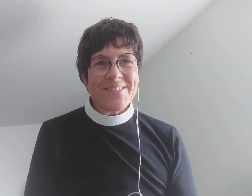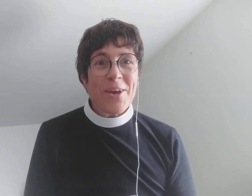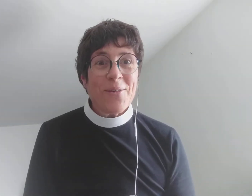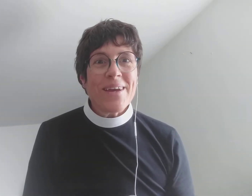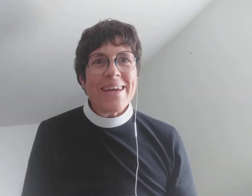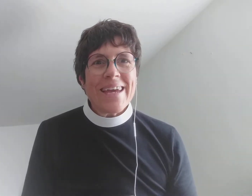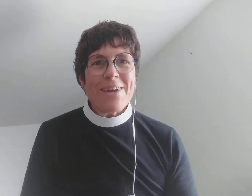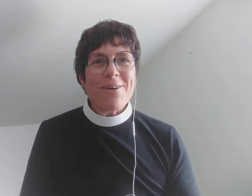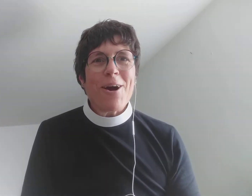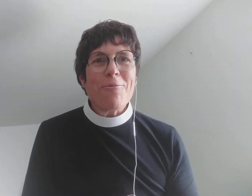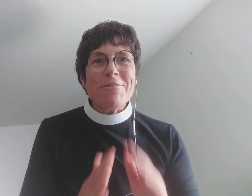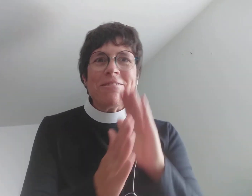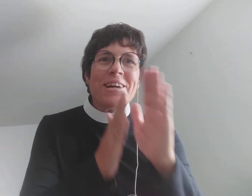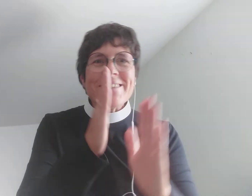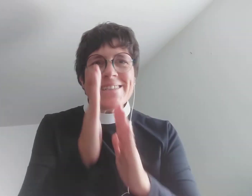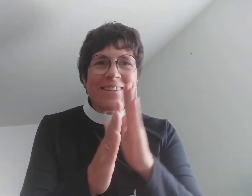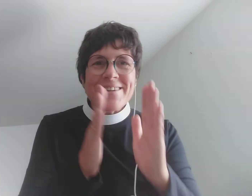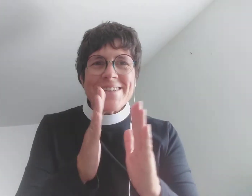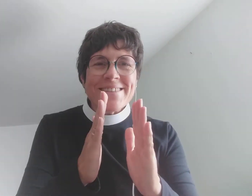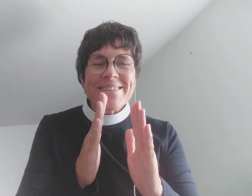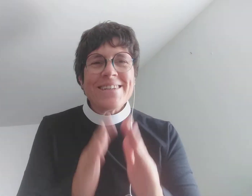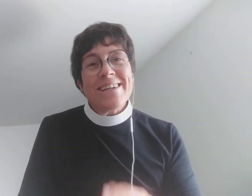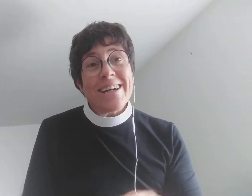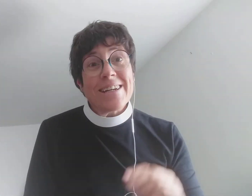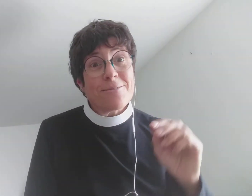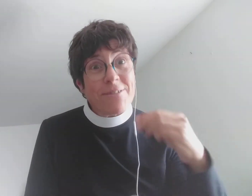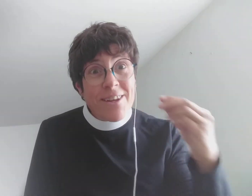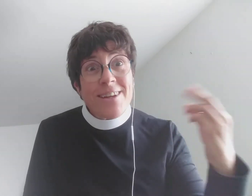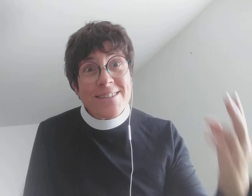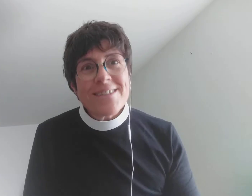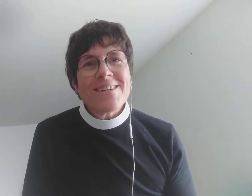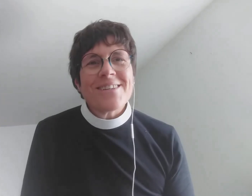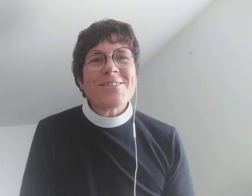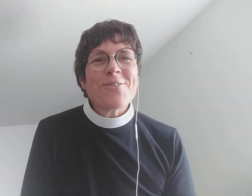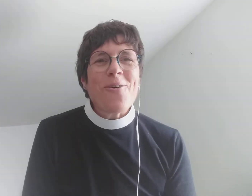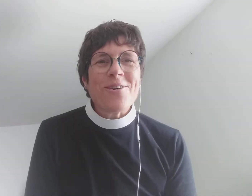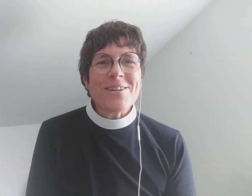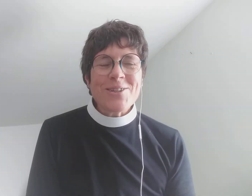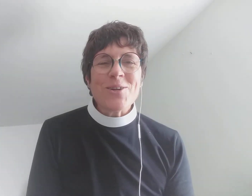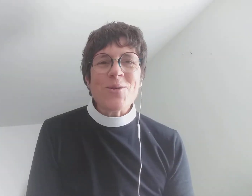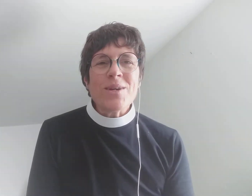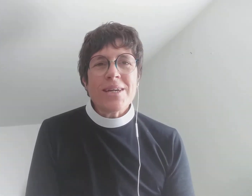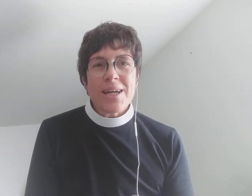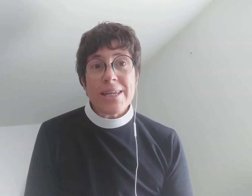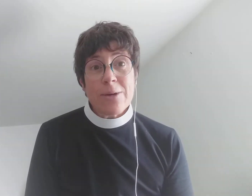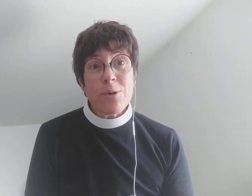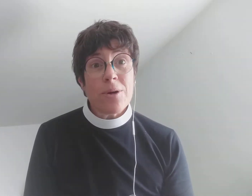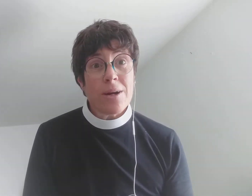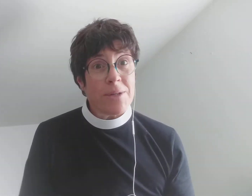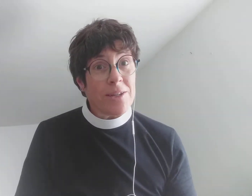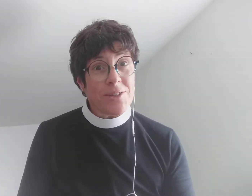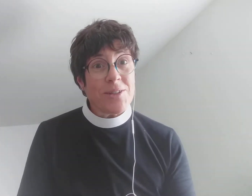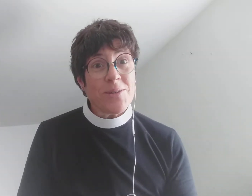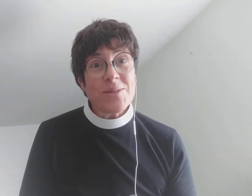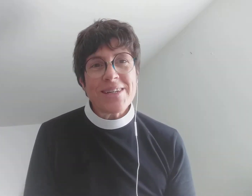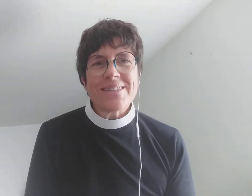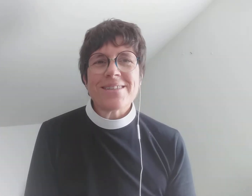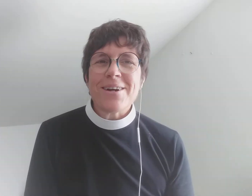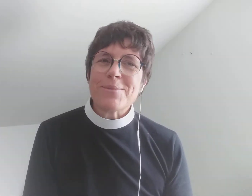So here we are, we've learnt the signs and we've learnt the song too. And now what I'm going to do is I'm going